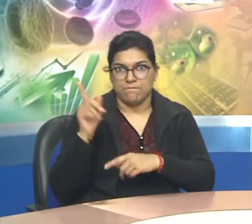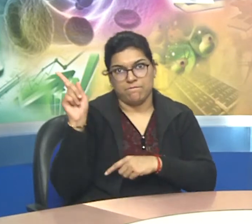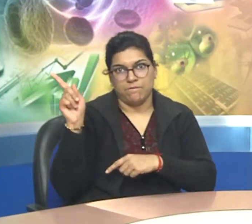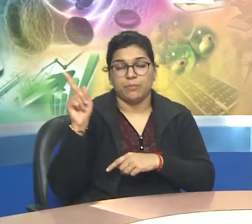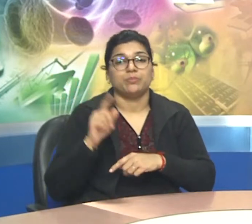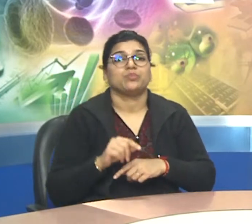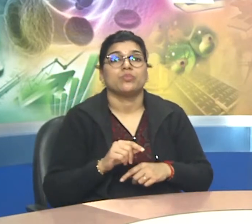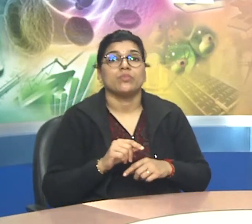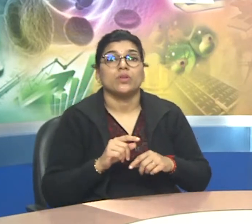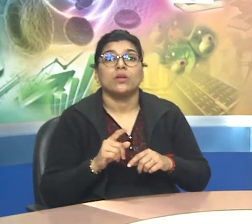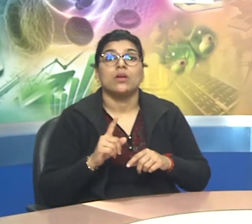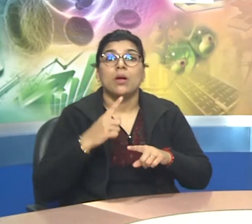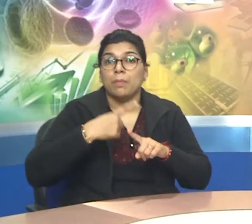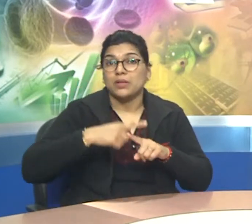only 12% is recovered.